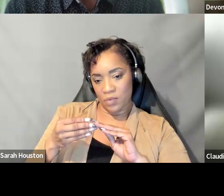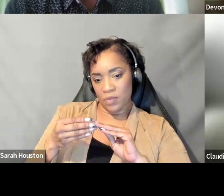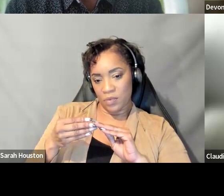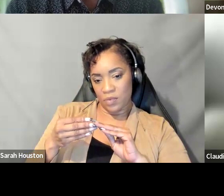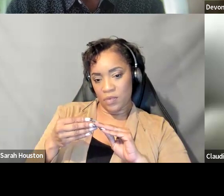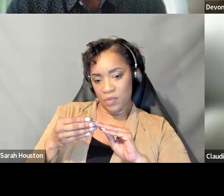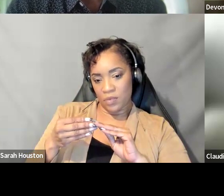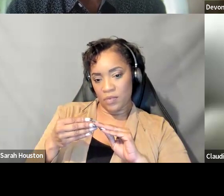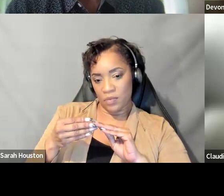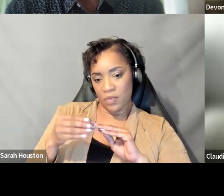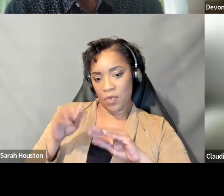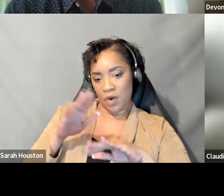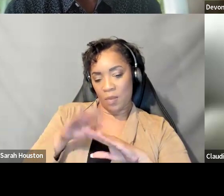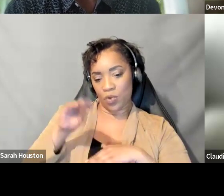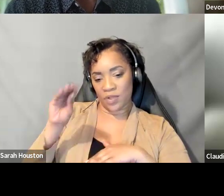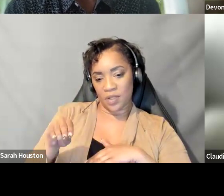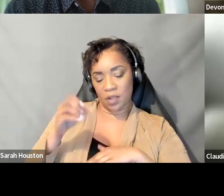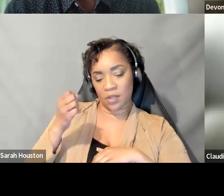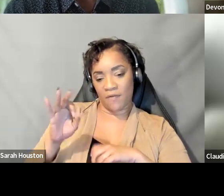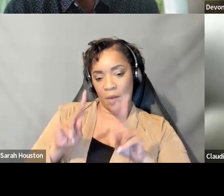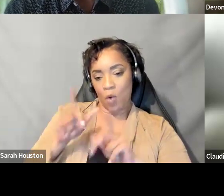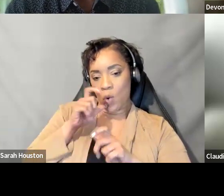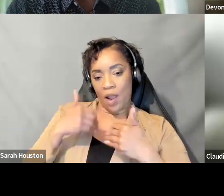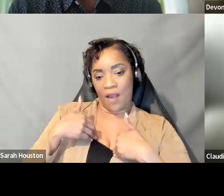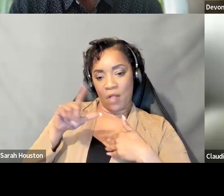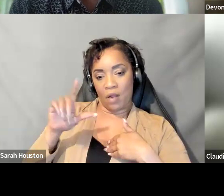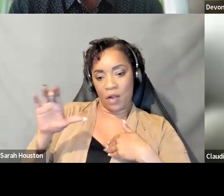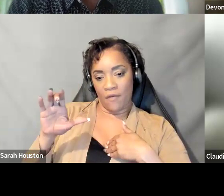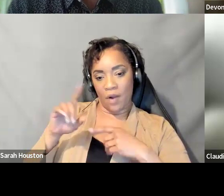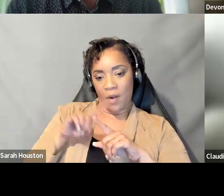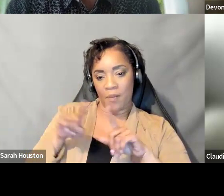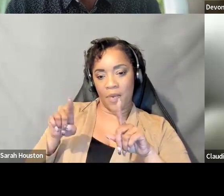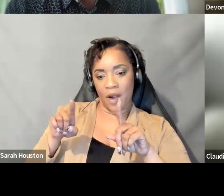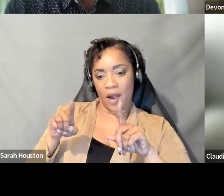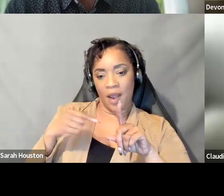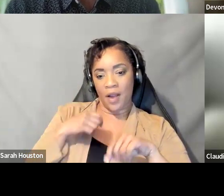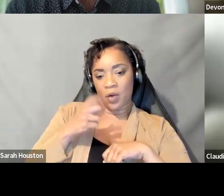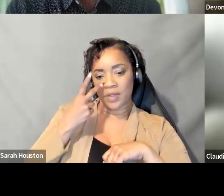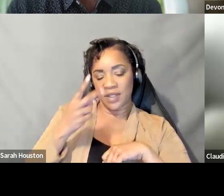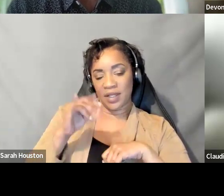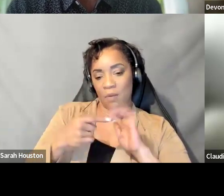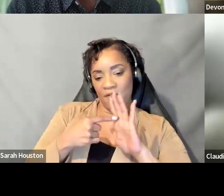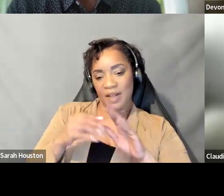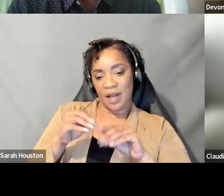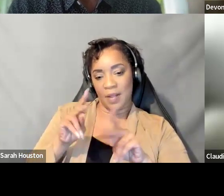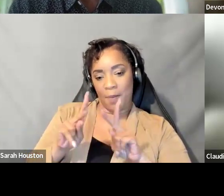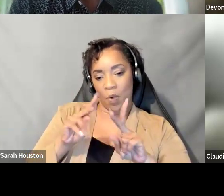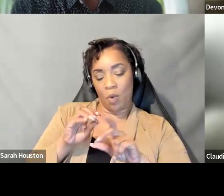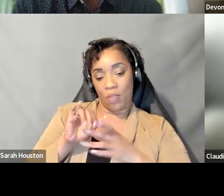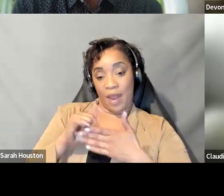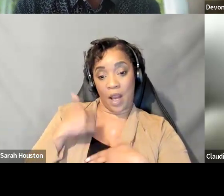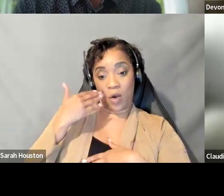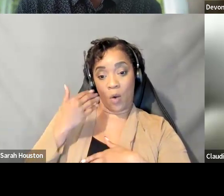to severe are combined in one number? Their symptoms are fairly severe, mostly on the couch, can't work, can't sit up for too